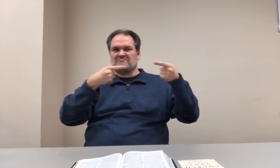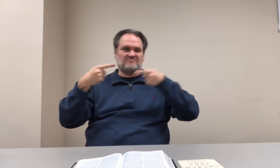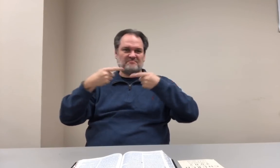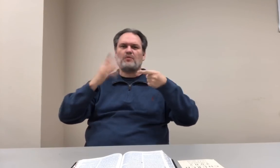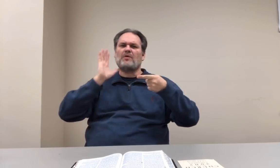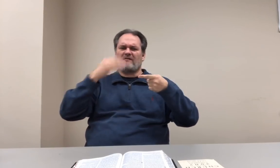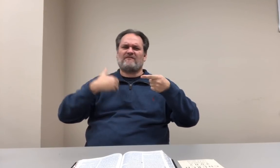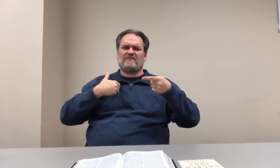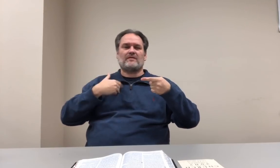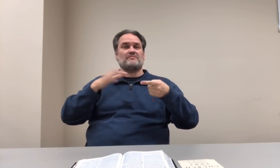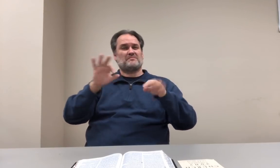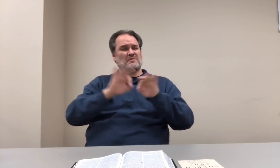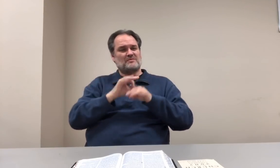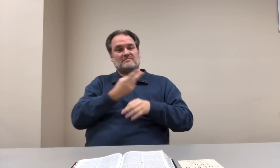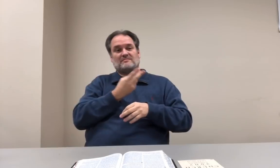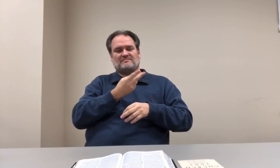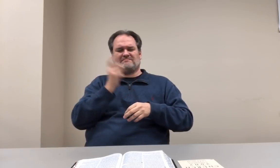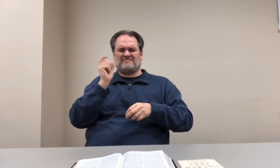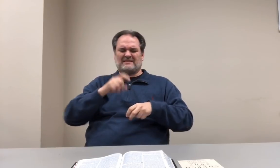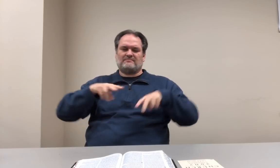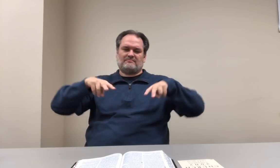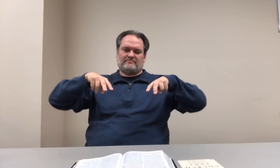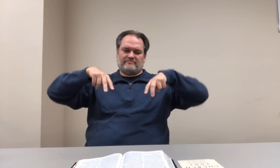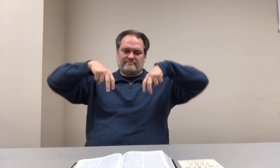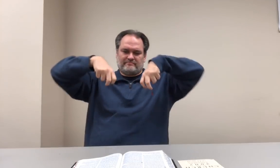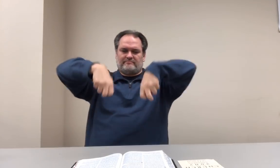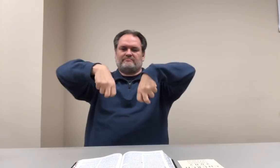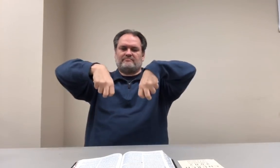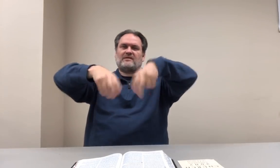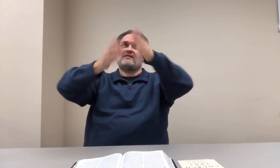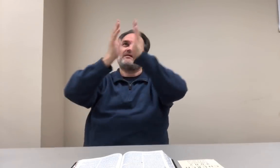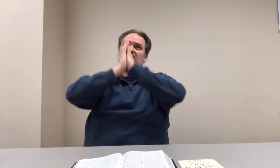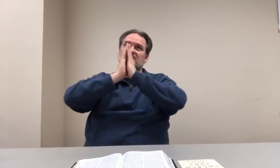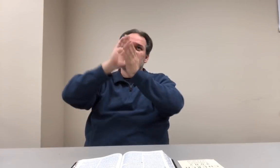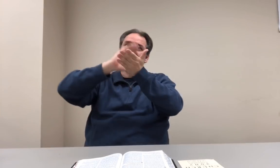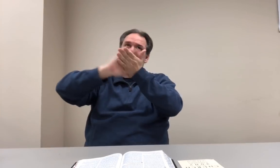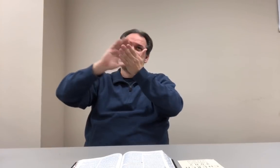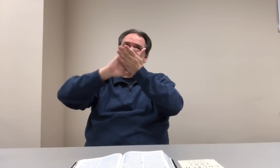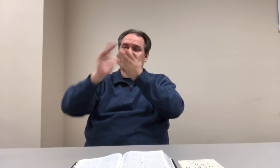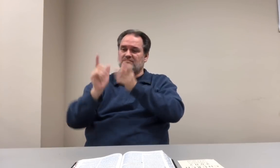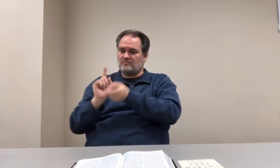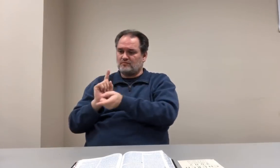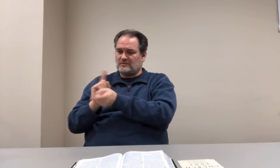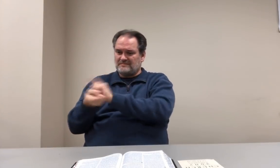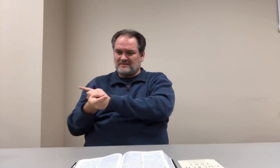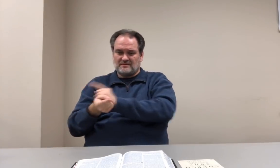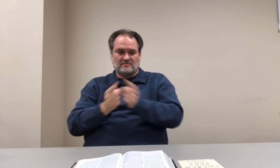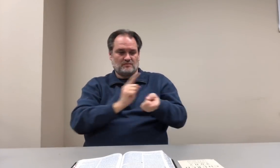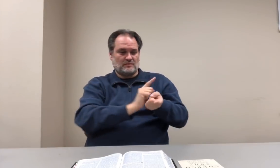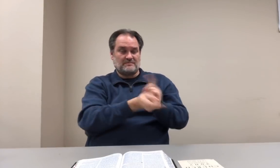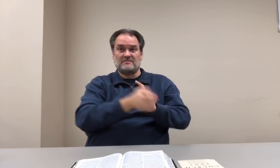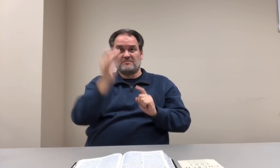we have, anxieties, whatever things we think about, work, family, kids, struggles, health